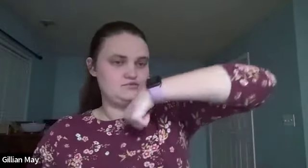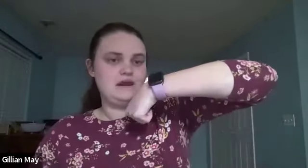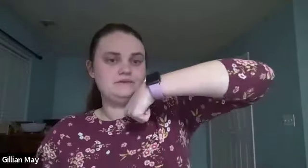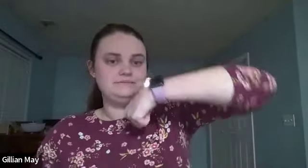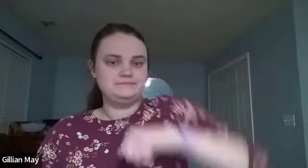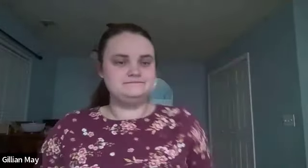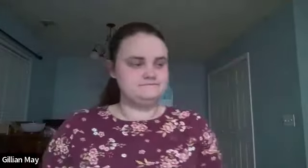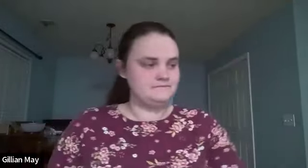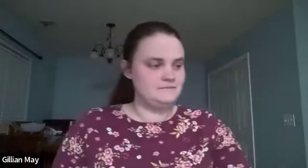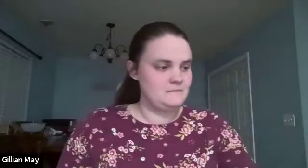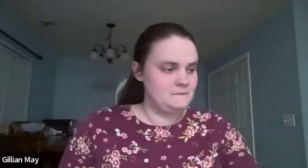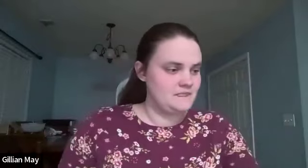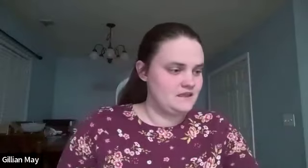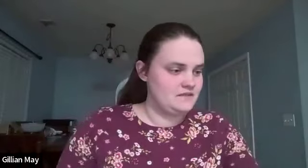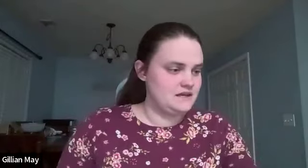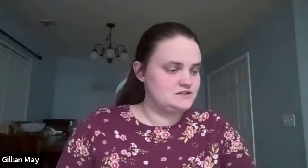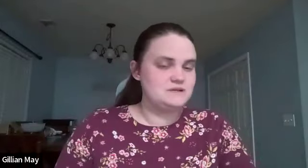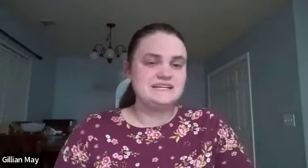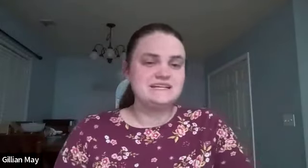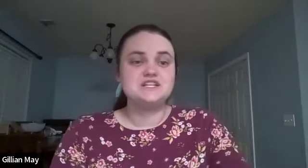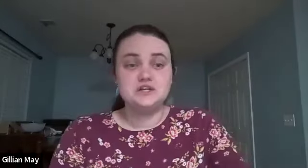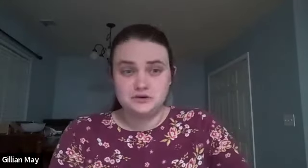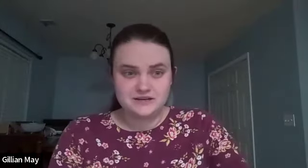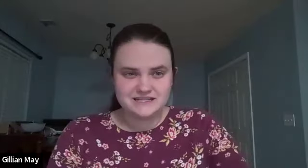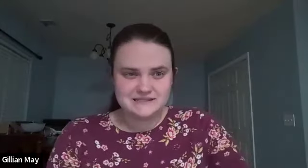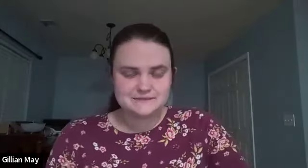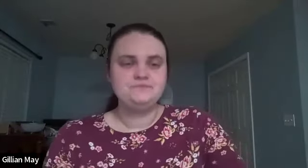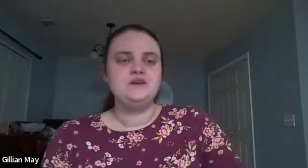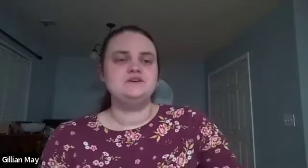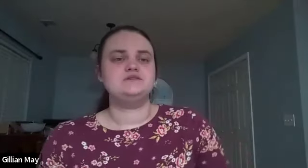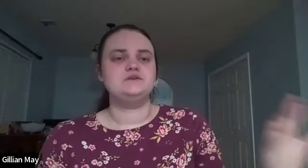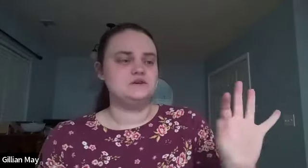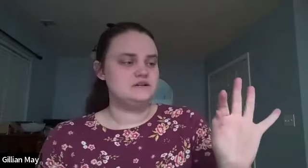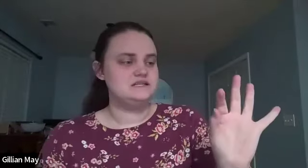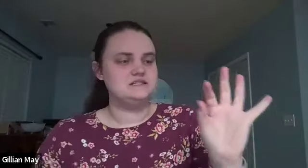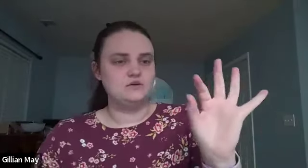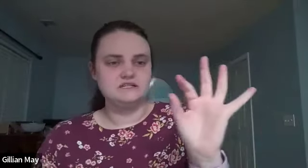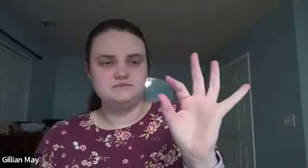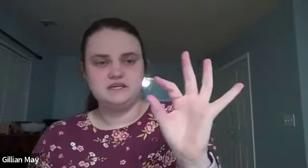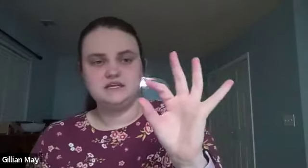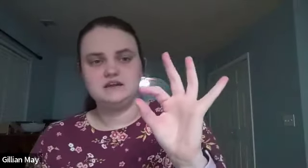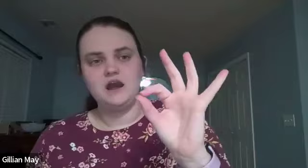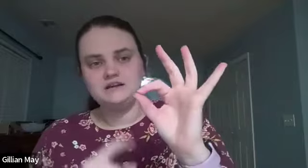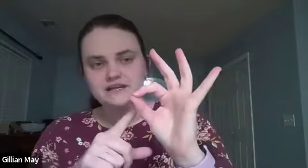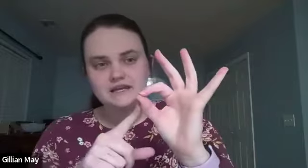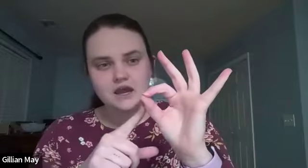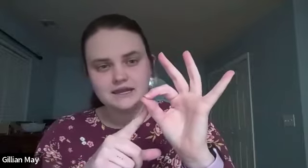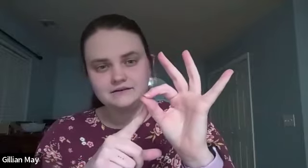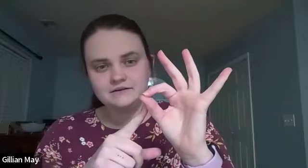Proud. The next one is curious. So curious is going to be kind of like a 9,